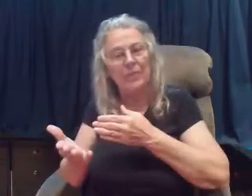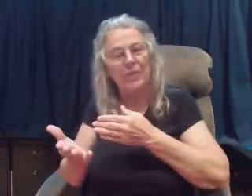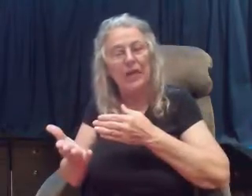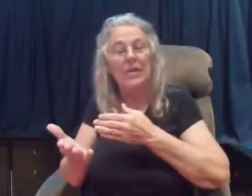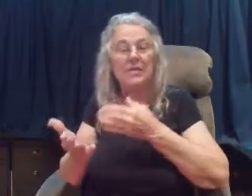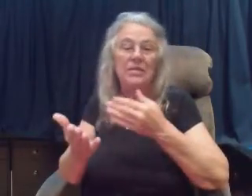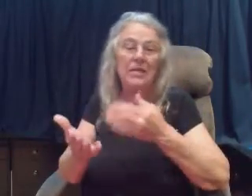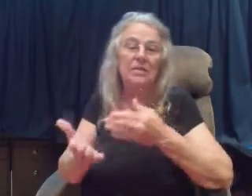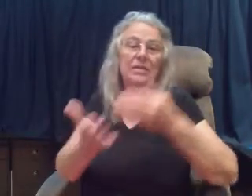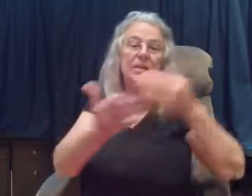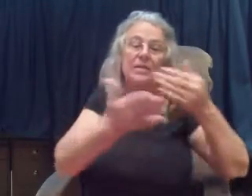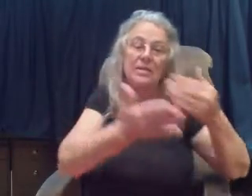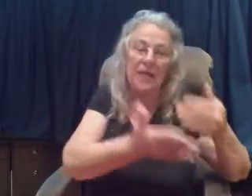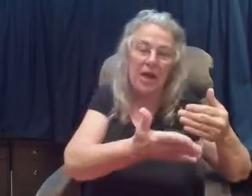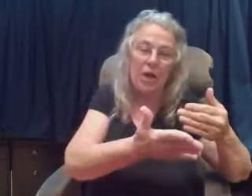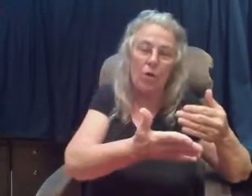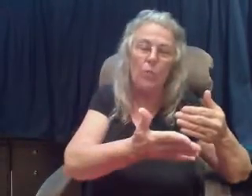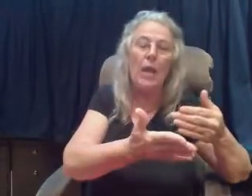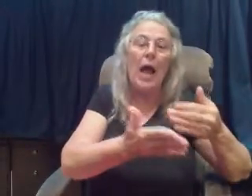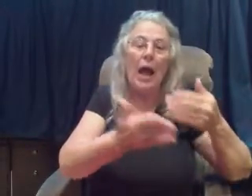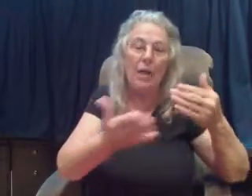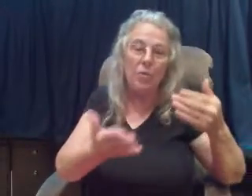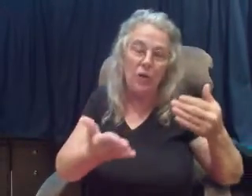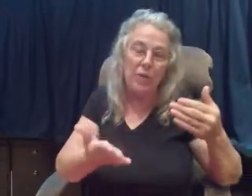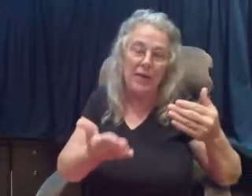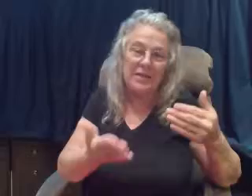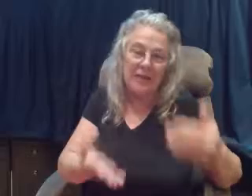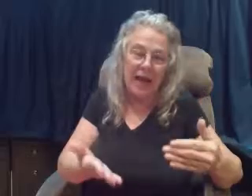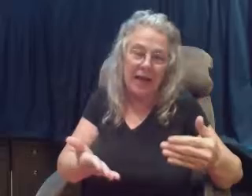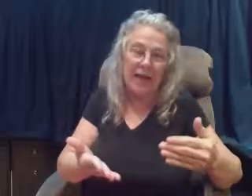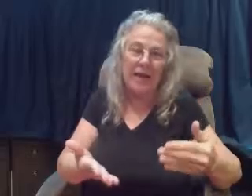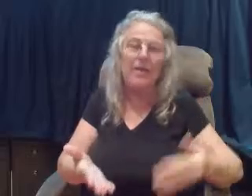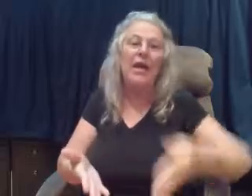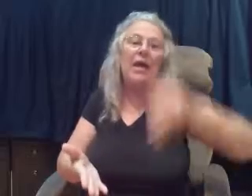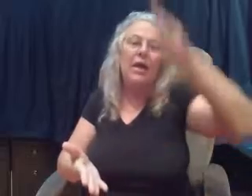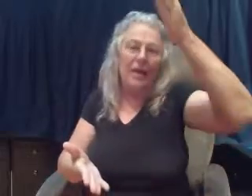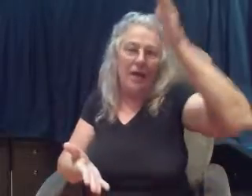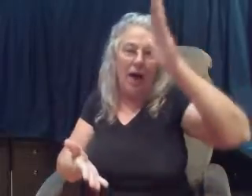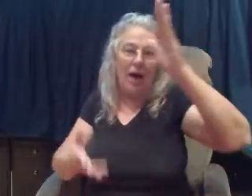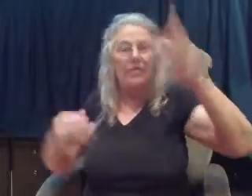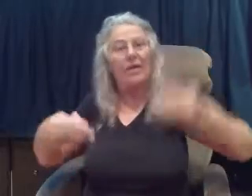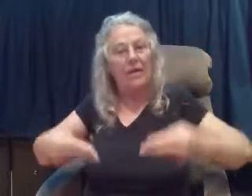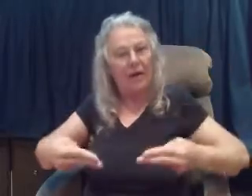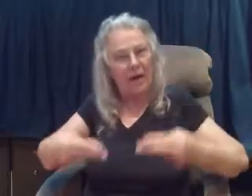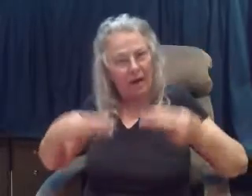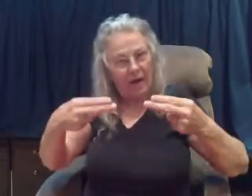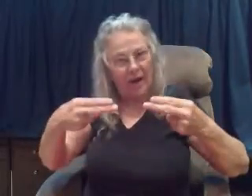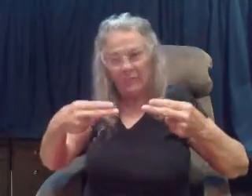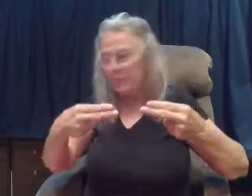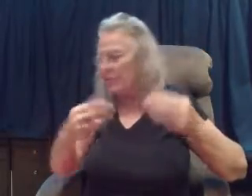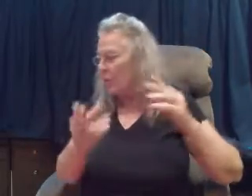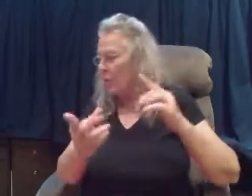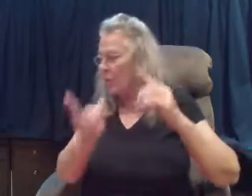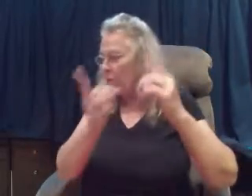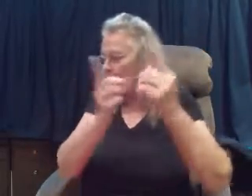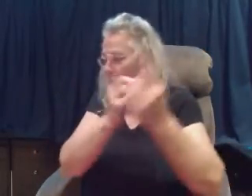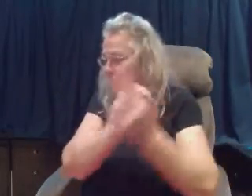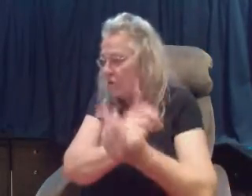in excelsis Deo, I'm going to be signing it God high. So I'm going to be